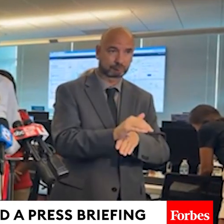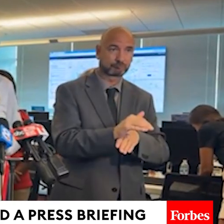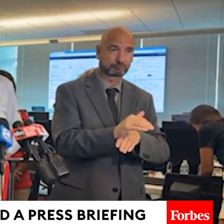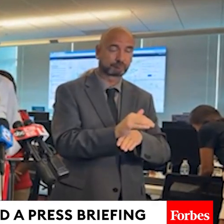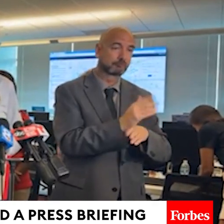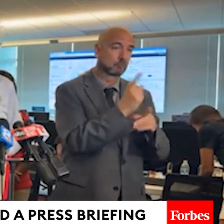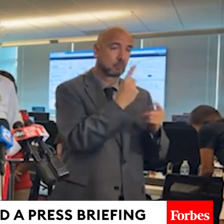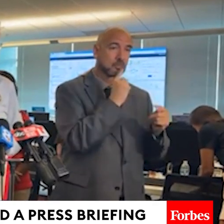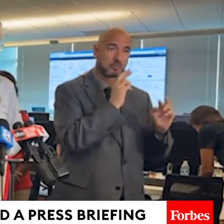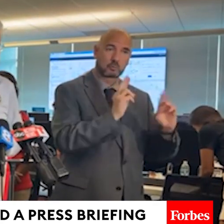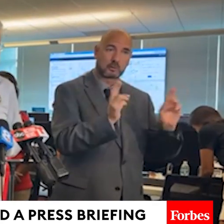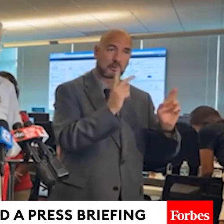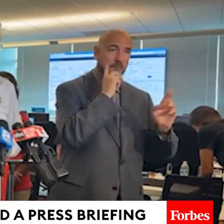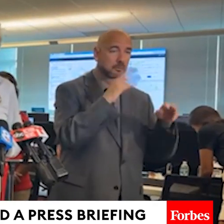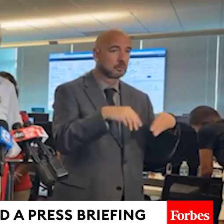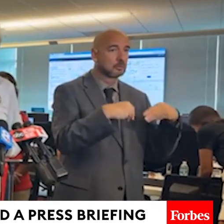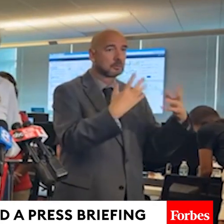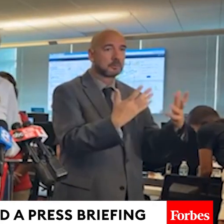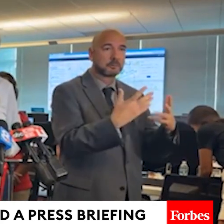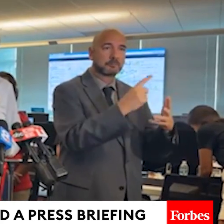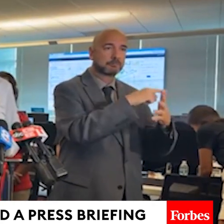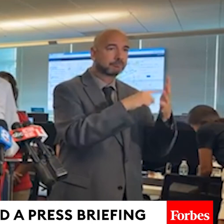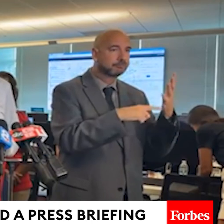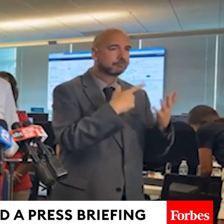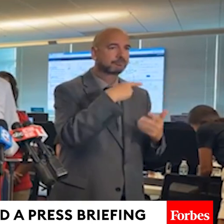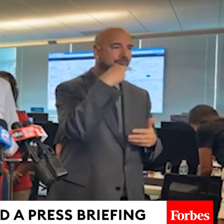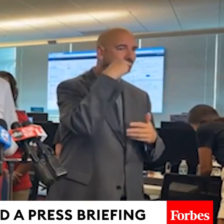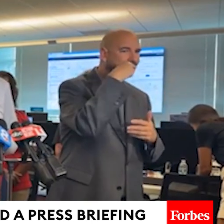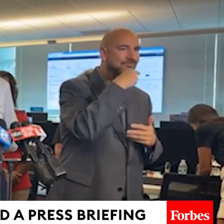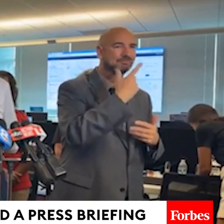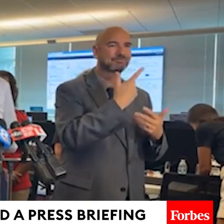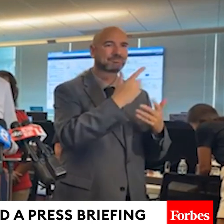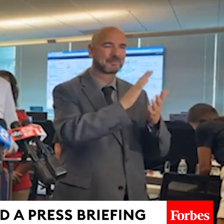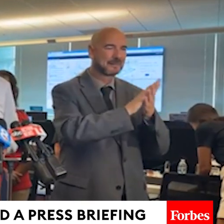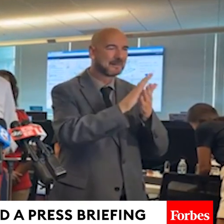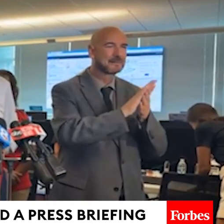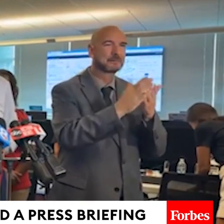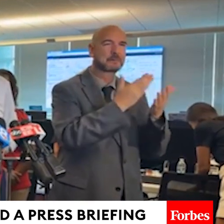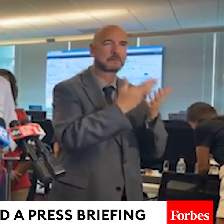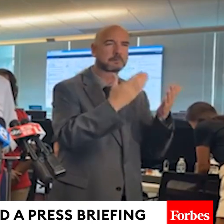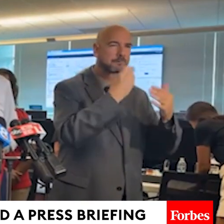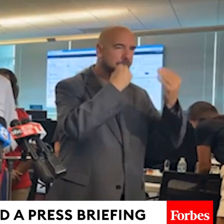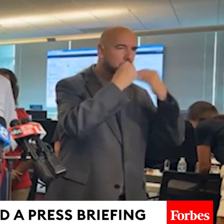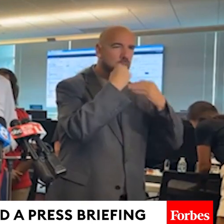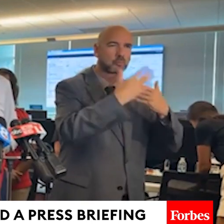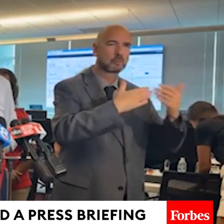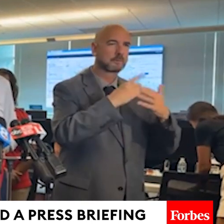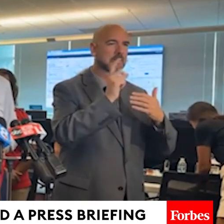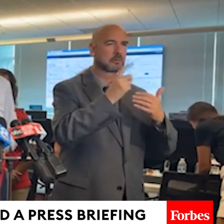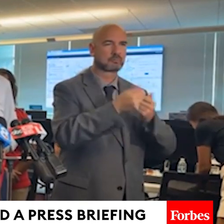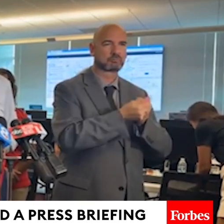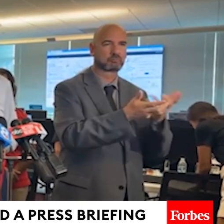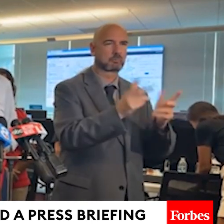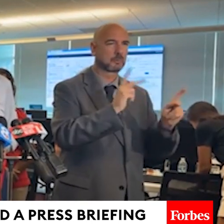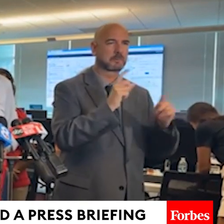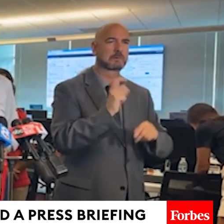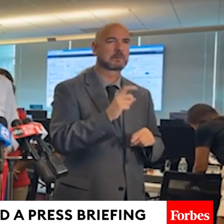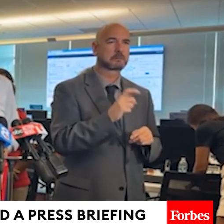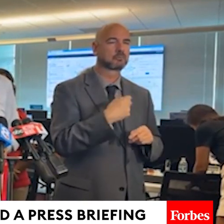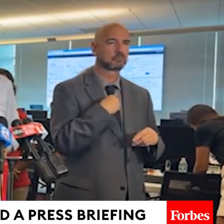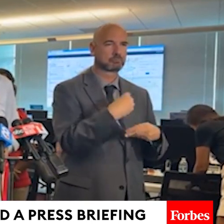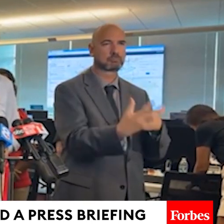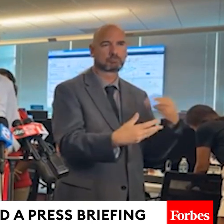to provide hygiene, food, and any other needs or resources that our